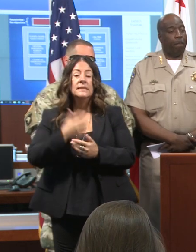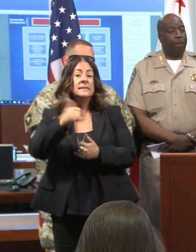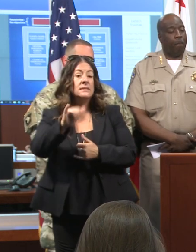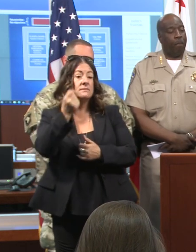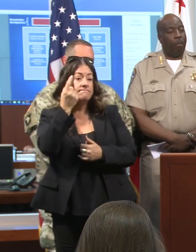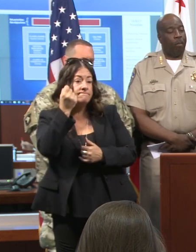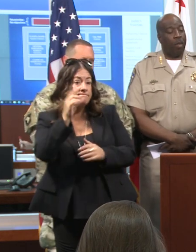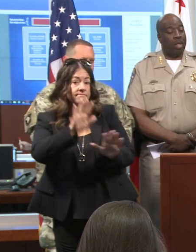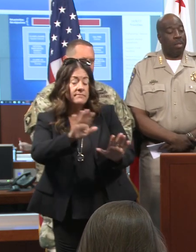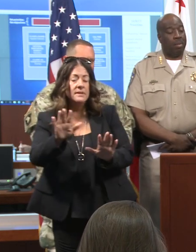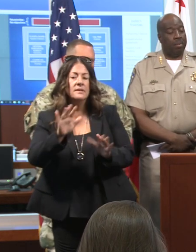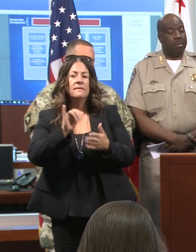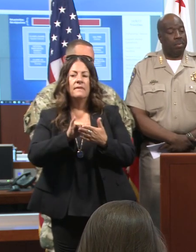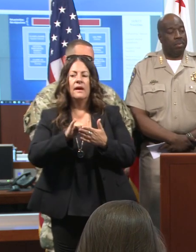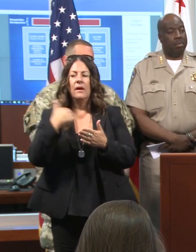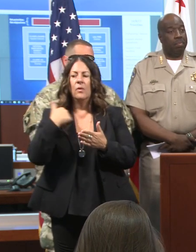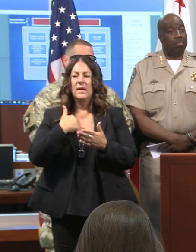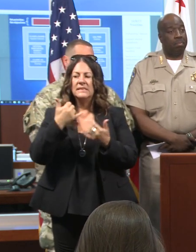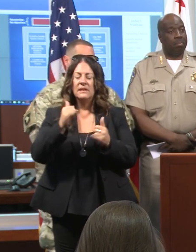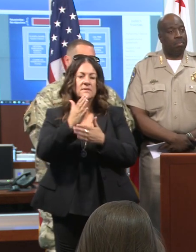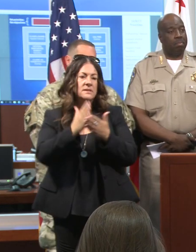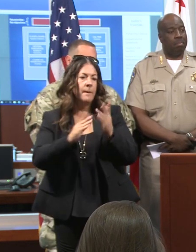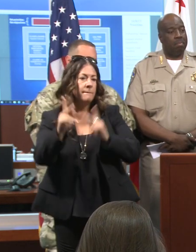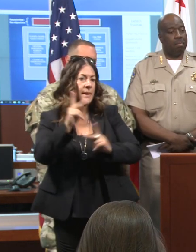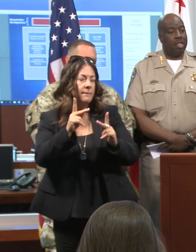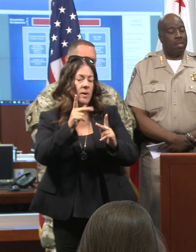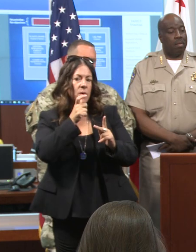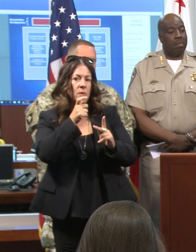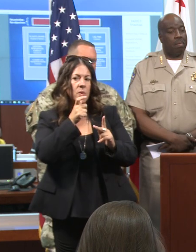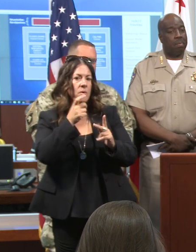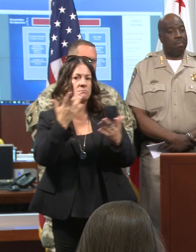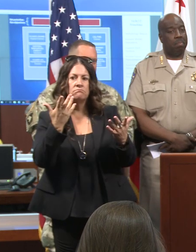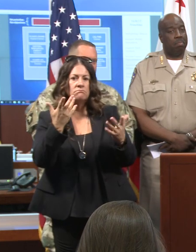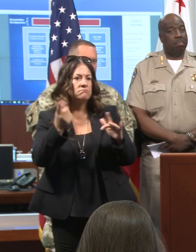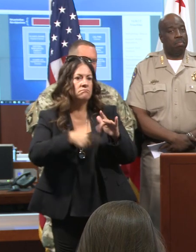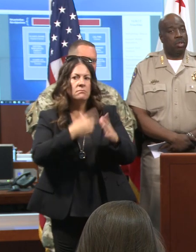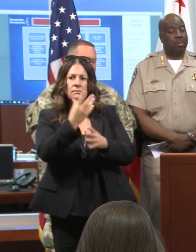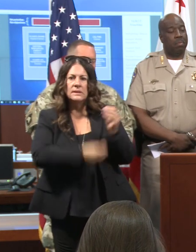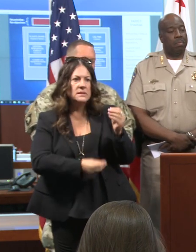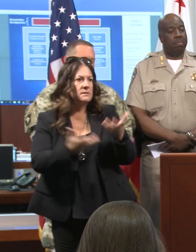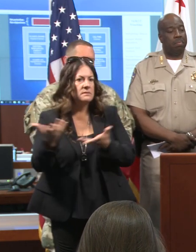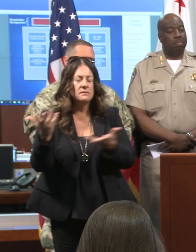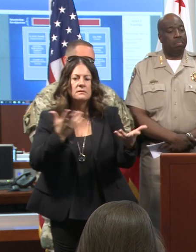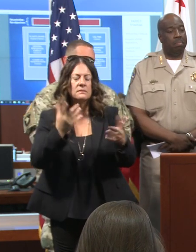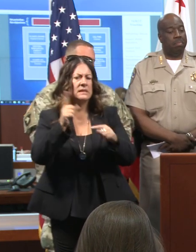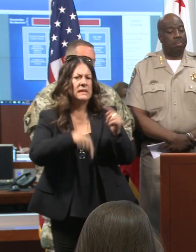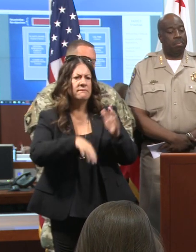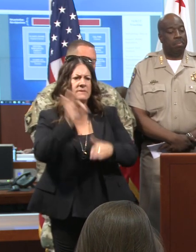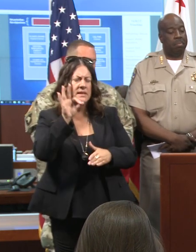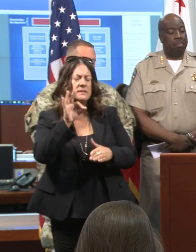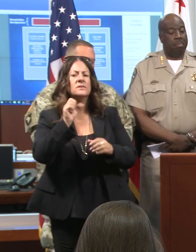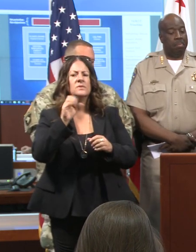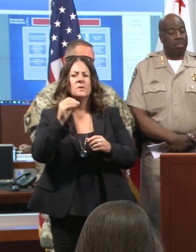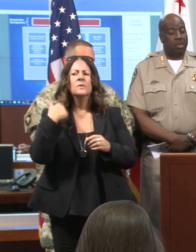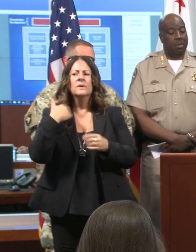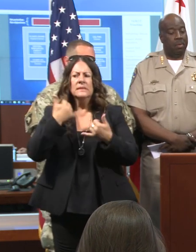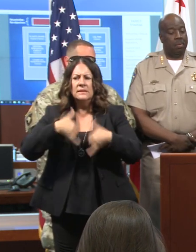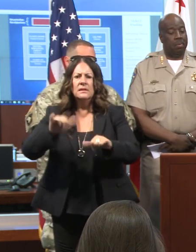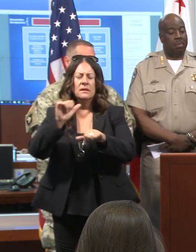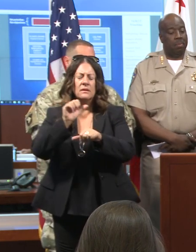have a number of missing persons or unaccounted for persons across all of these fires, and so we continue to